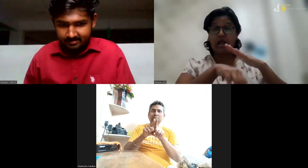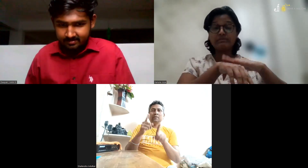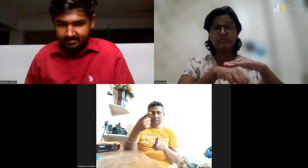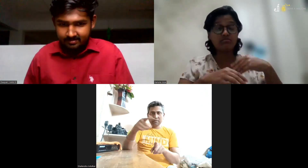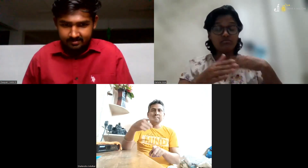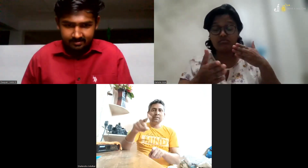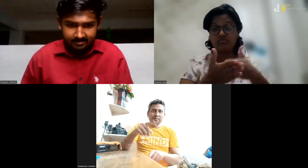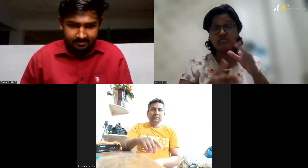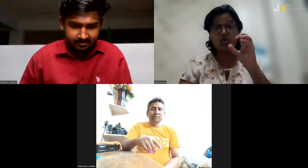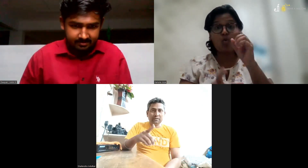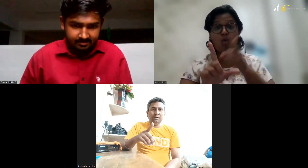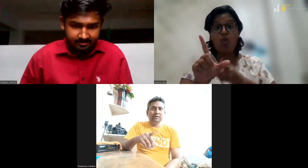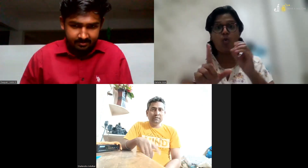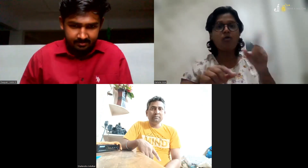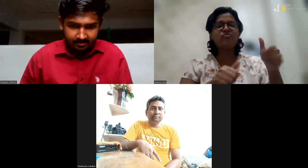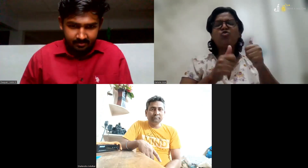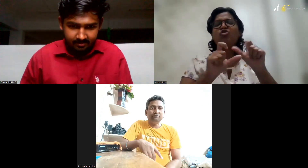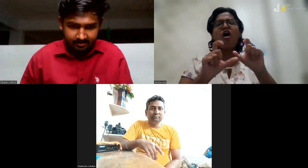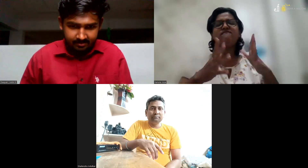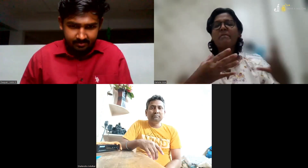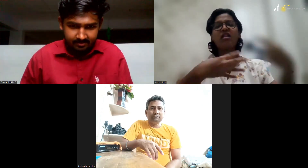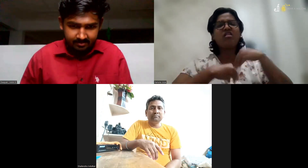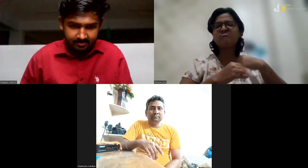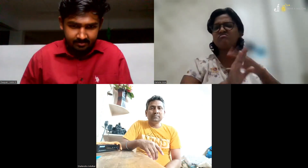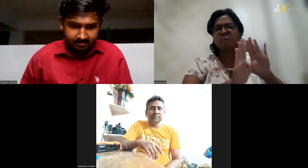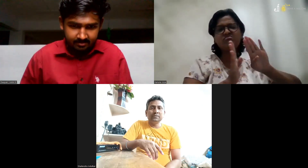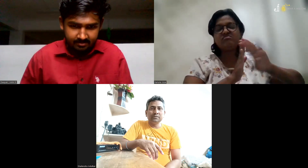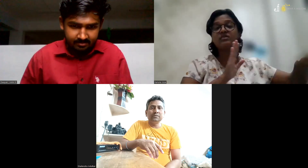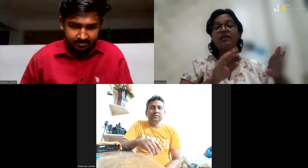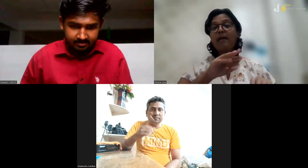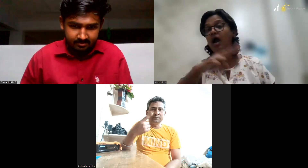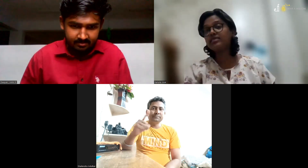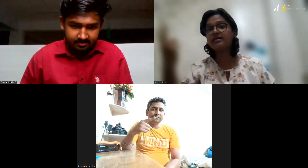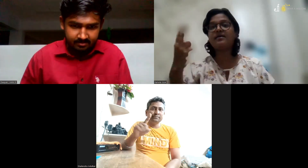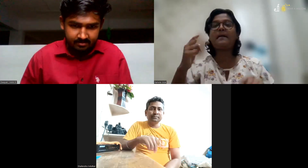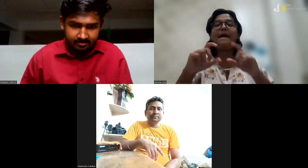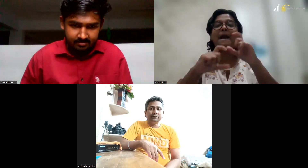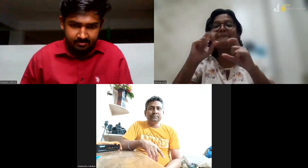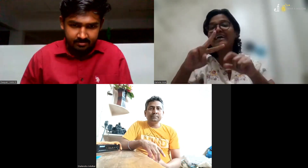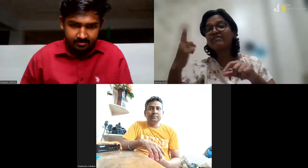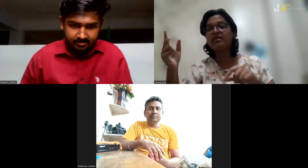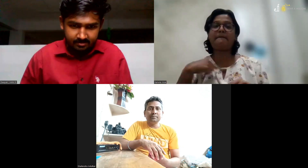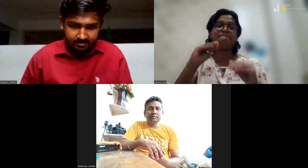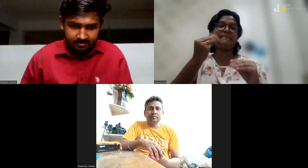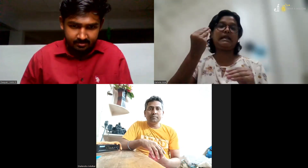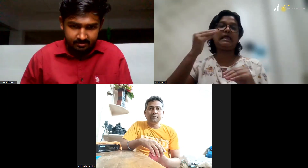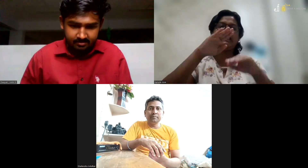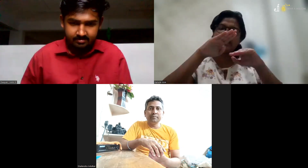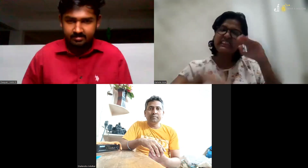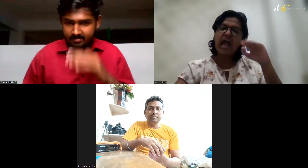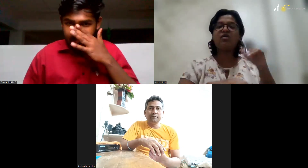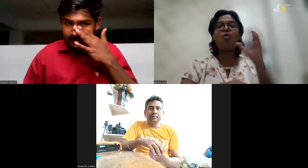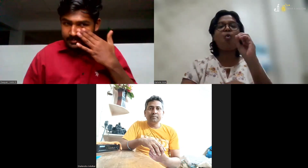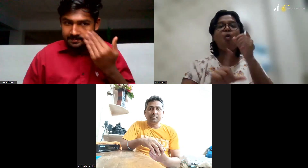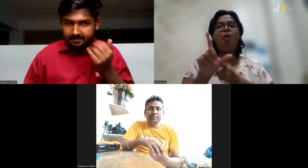hate Oyo. Okay, I had many bad experiences with Oyo, so I'm not much comfortable with Oyo. I